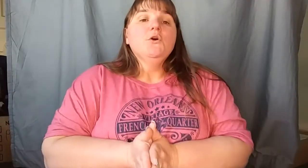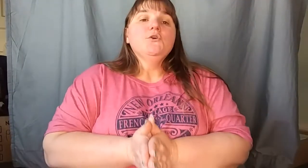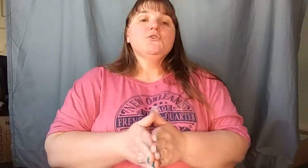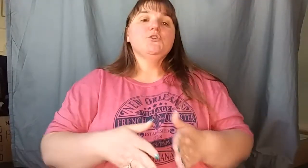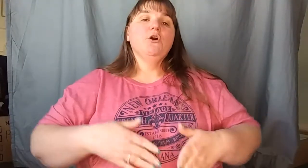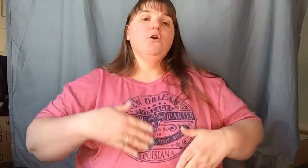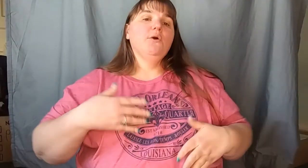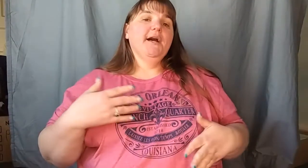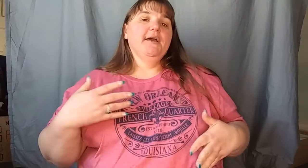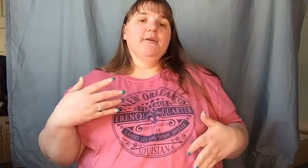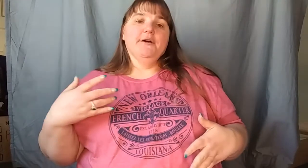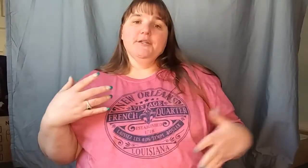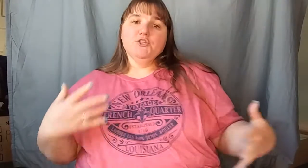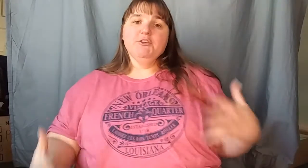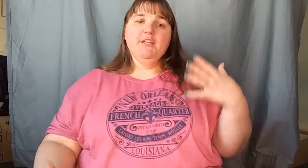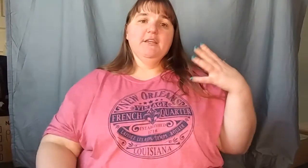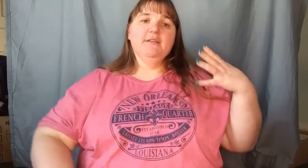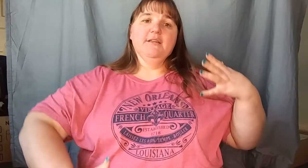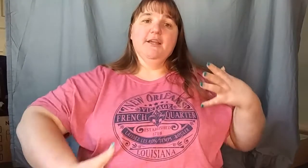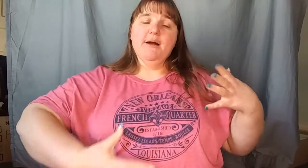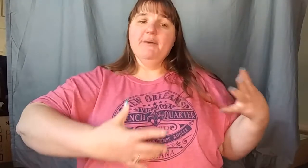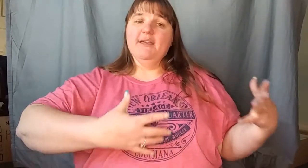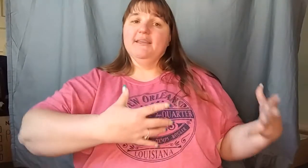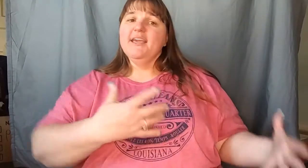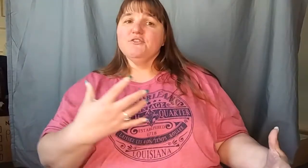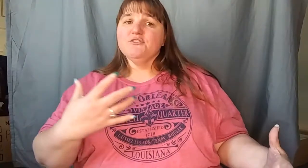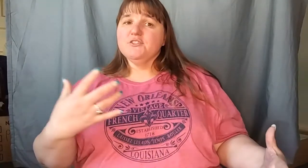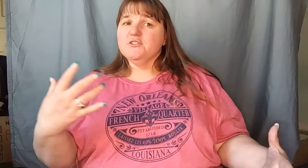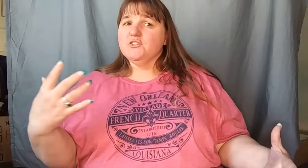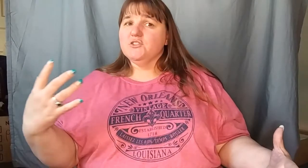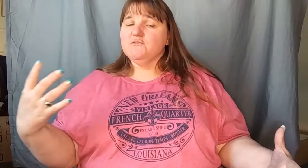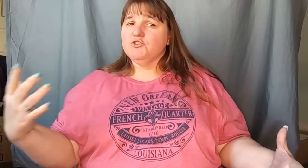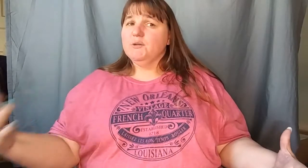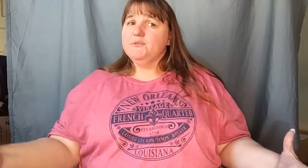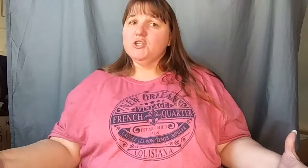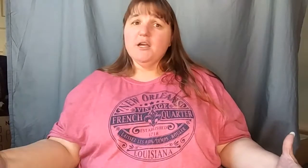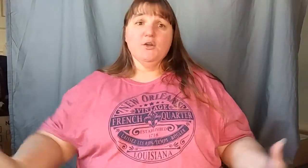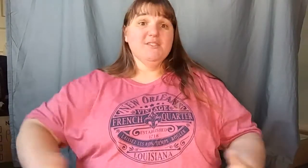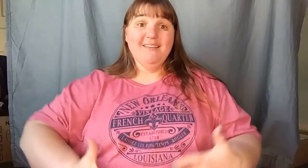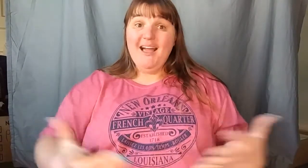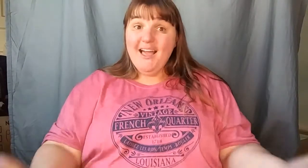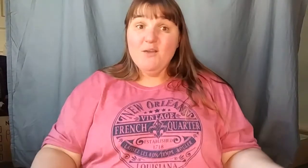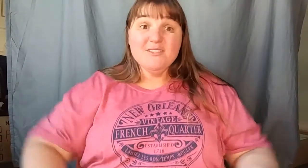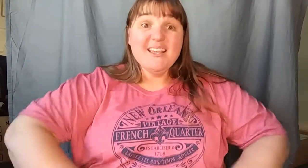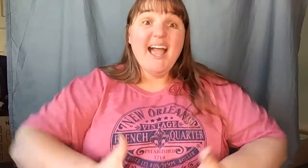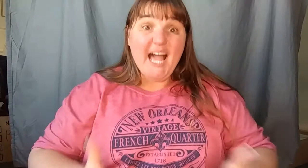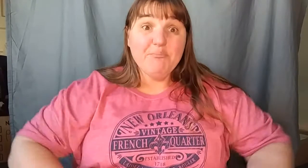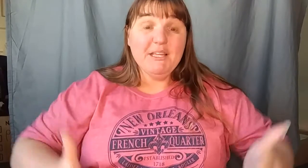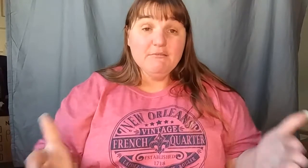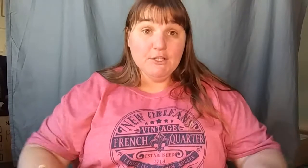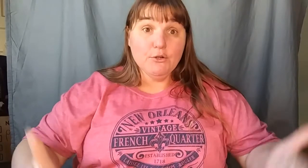So, I got a drink and I got my gator shrimp tacos and I was a happy little